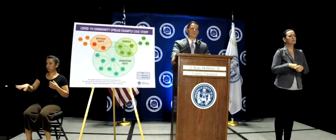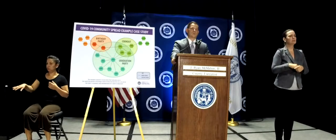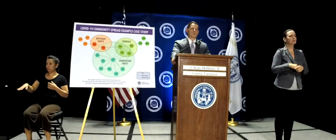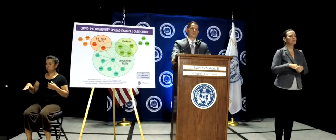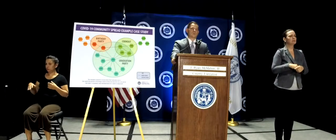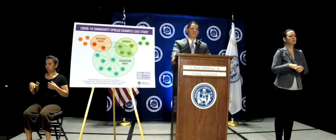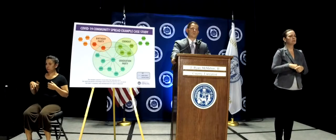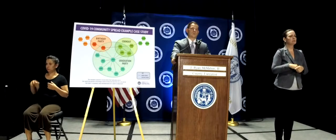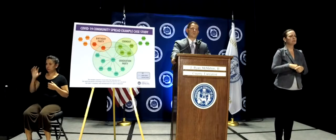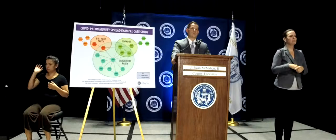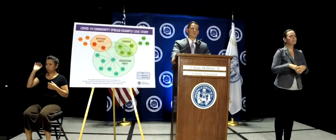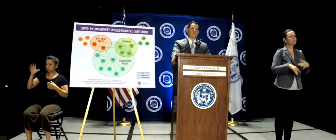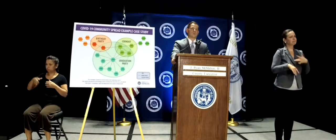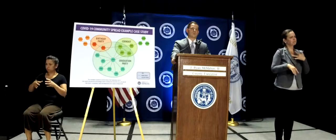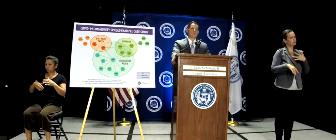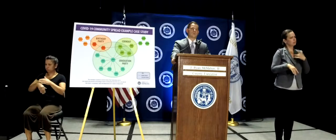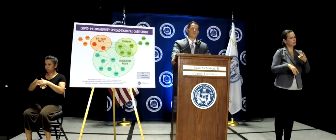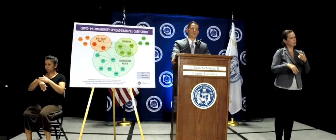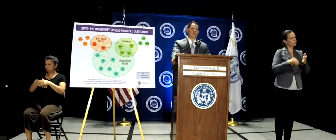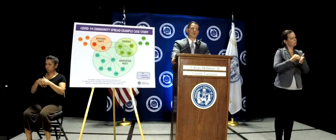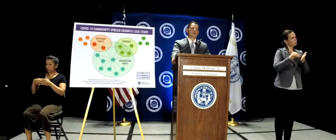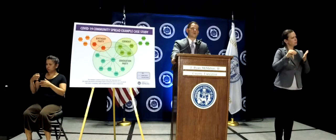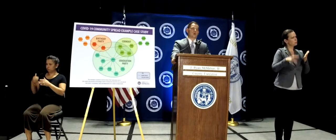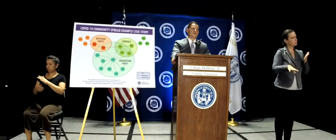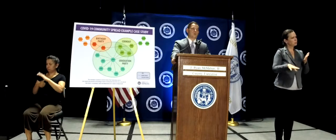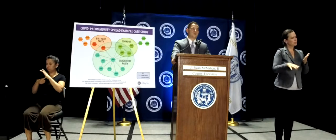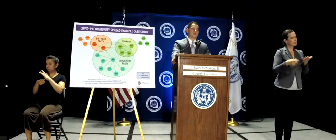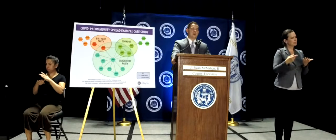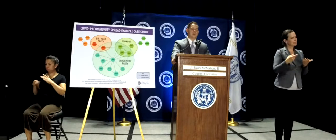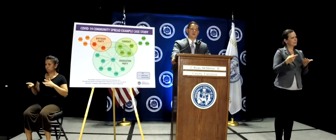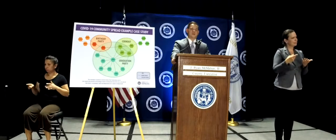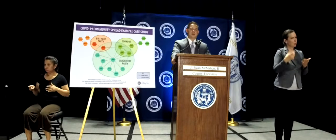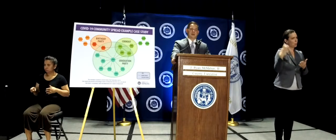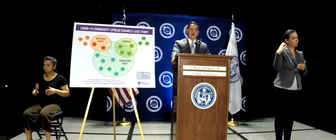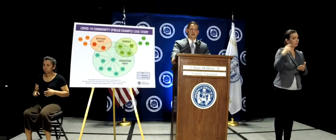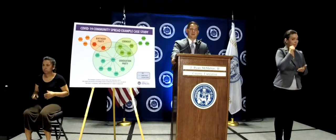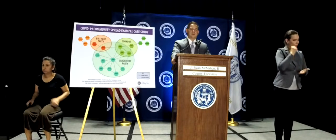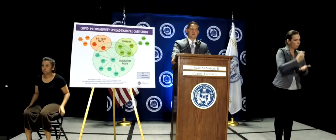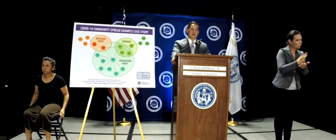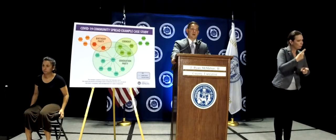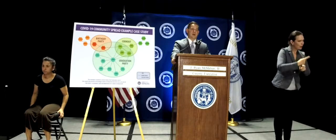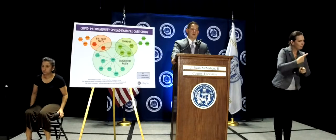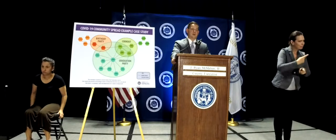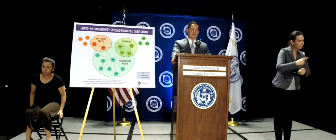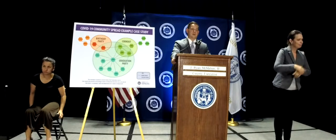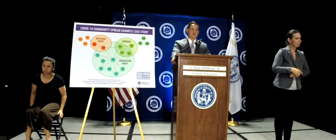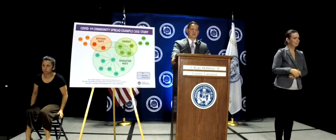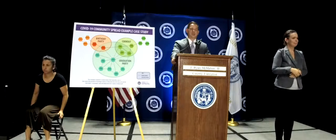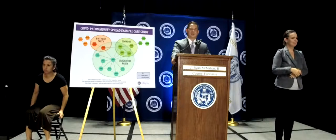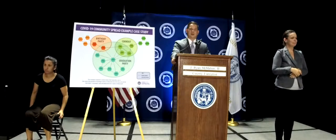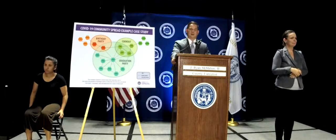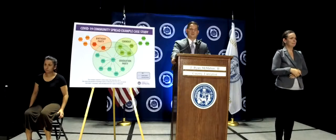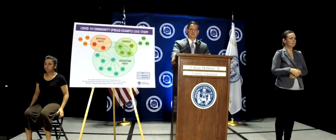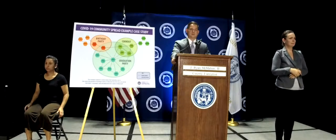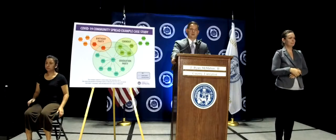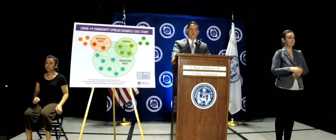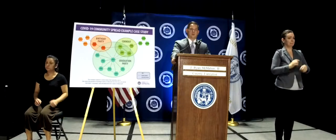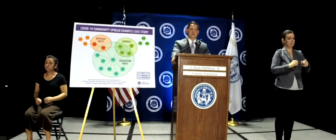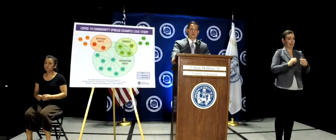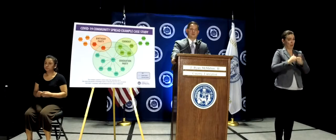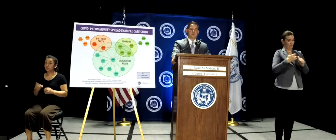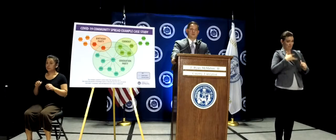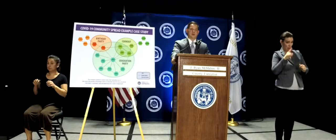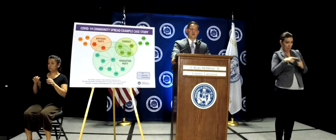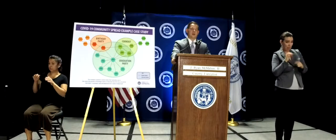something unauthorized by the district and not allowed in the state currently? So if it wasn't allowed by the state guidance, they shouldn't have did it. That